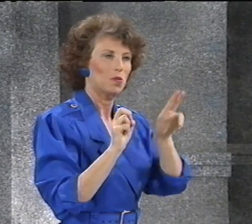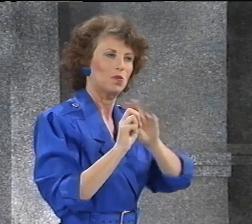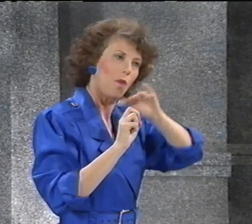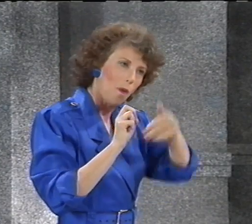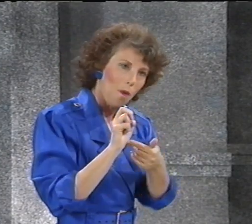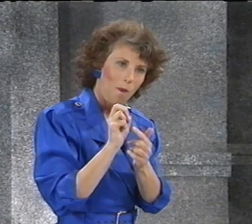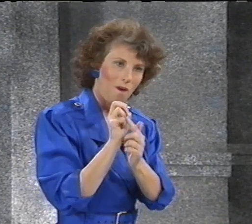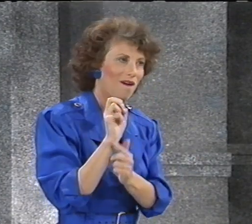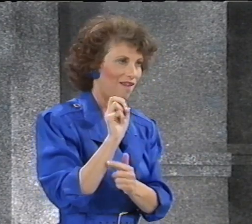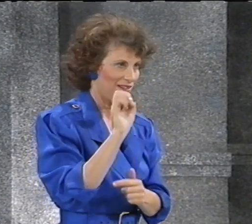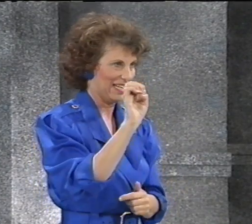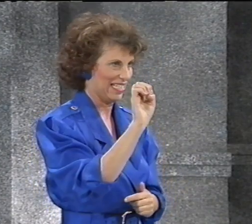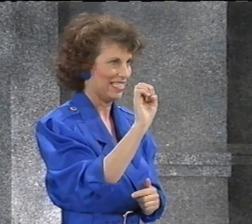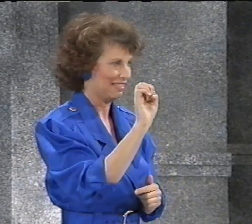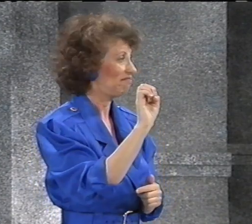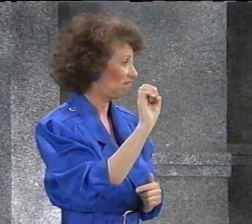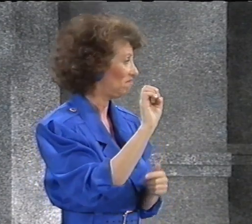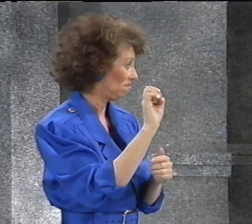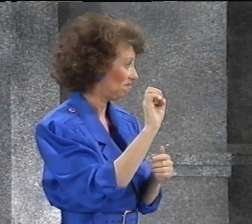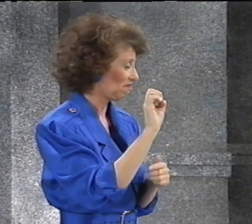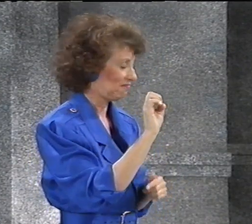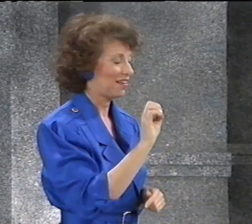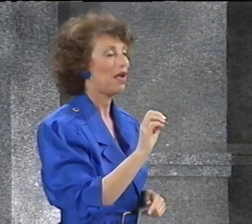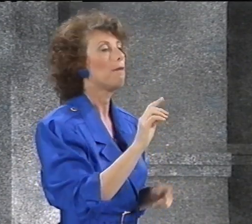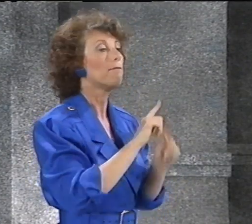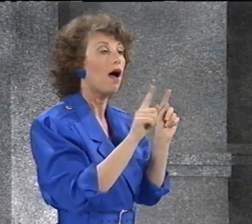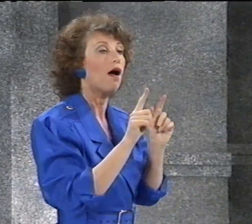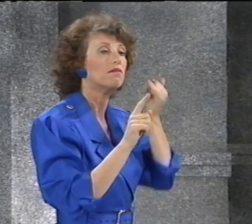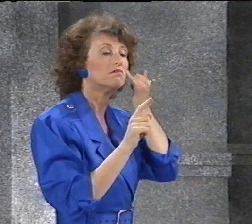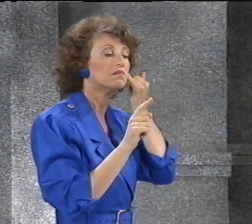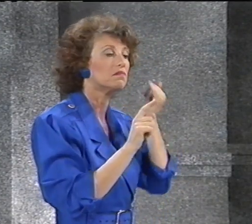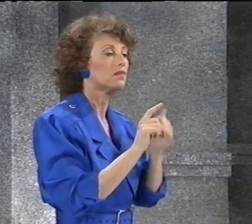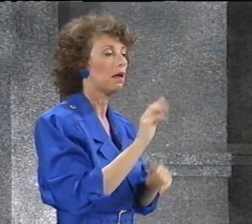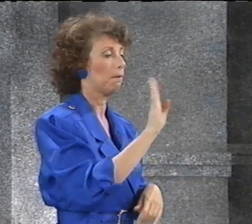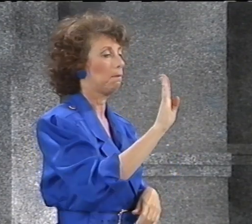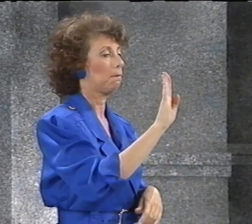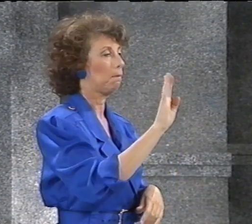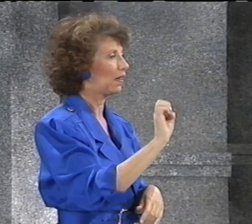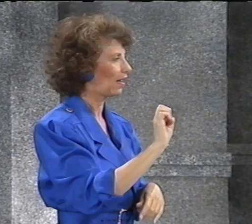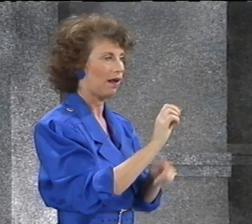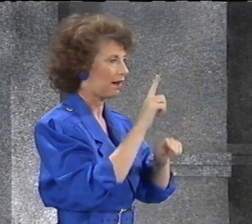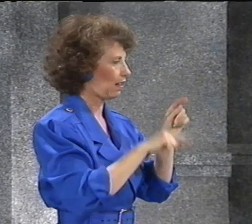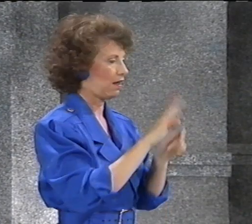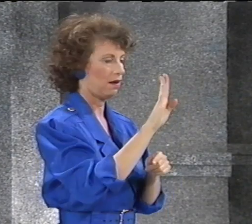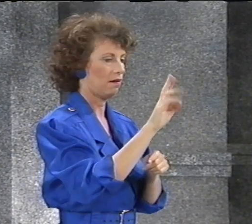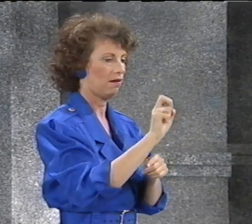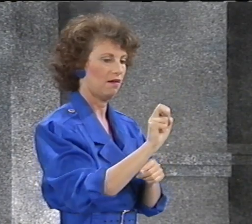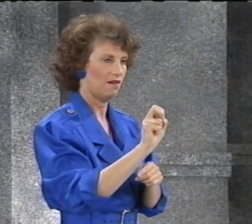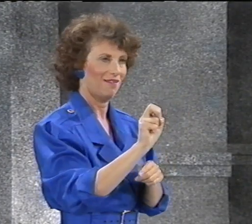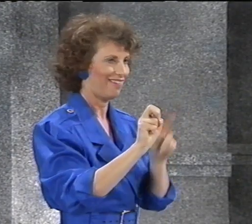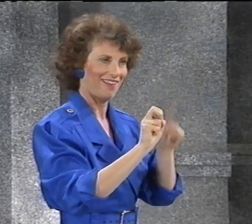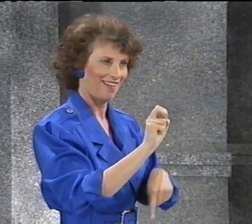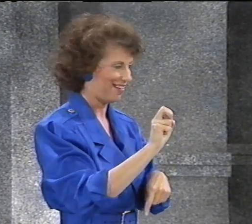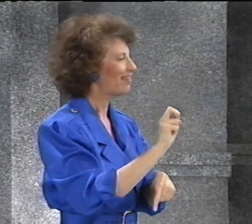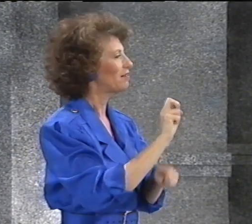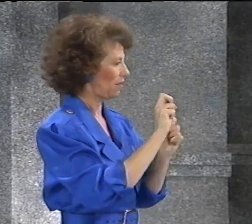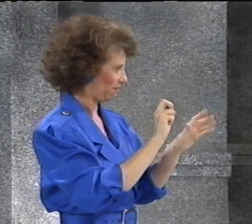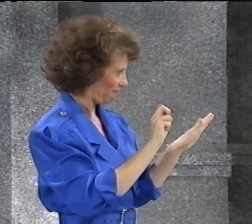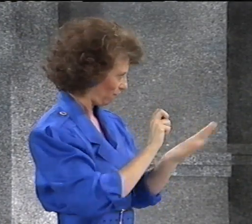You don't have to use the full E. But when you are using all of the fingers of the hand to make a letter, you